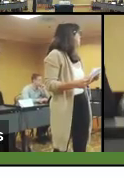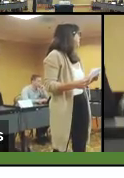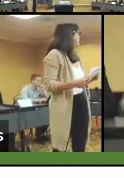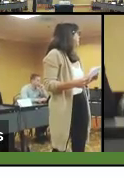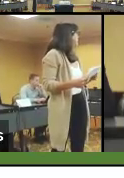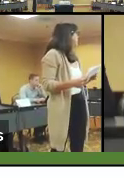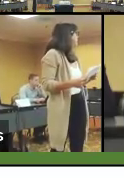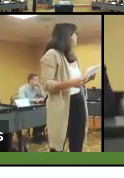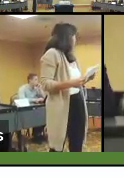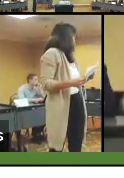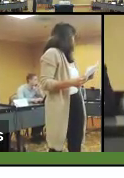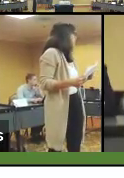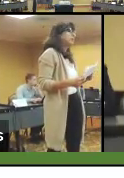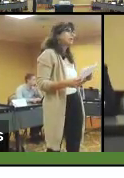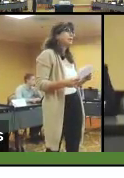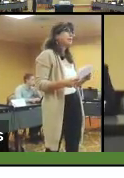so let's get started.